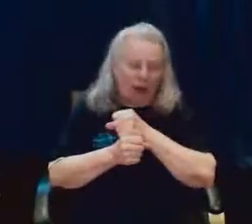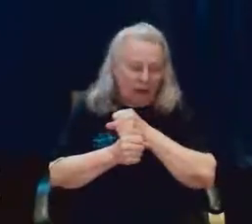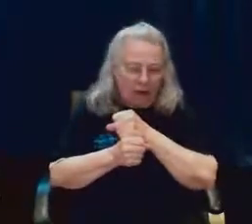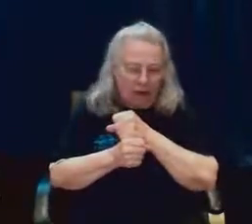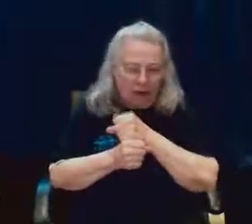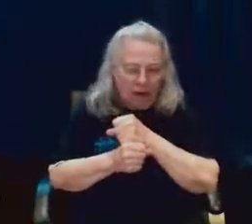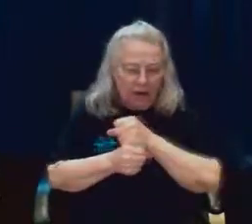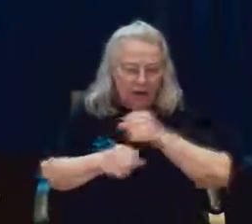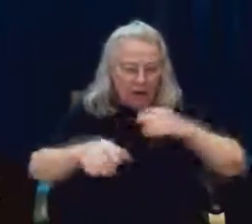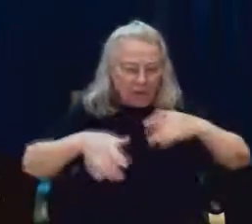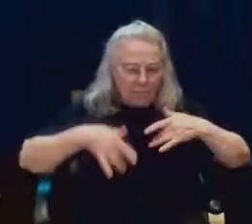confide.